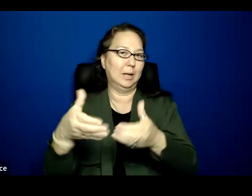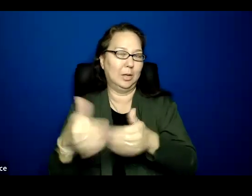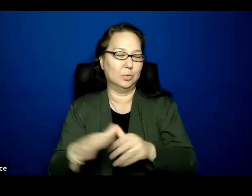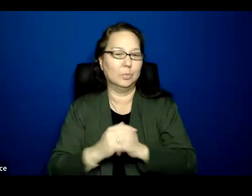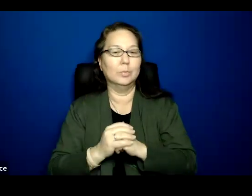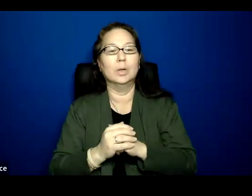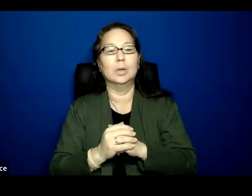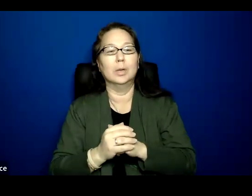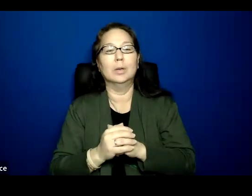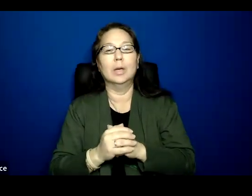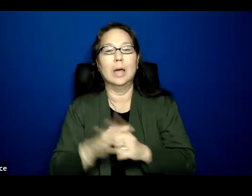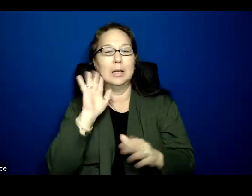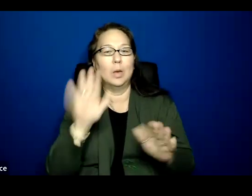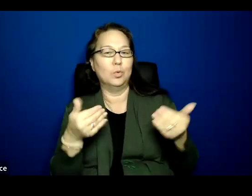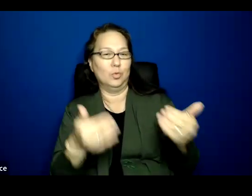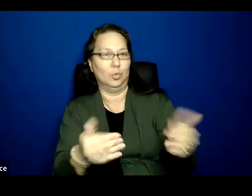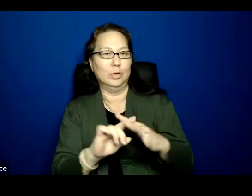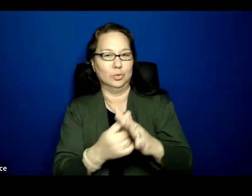the presentation.